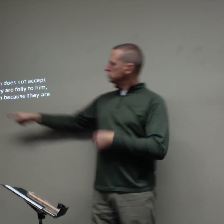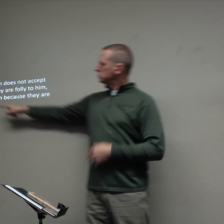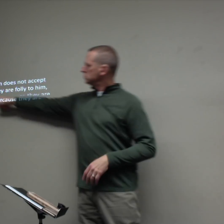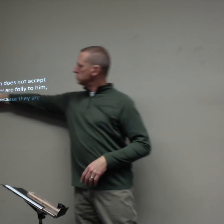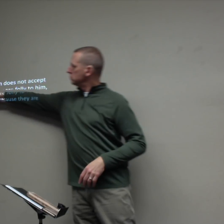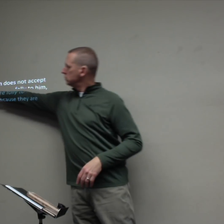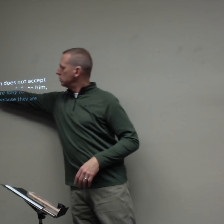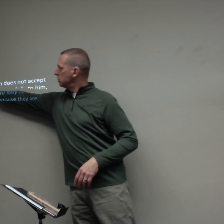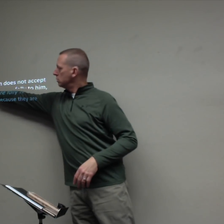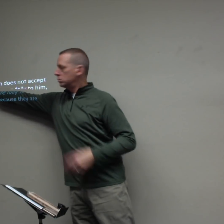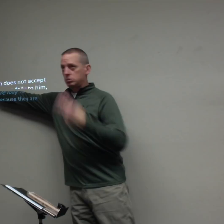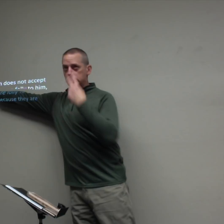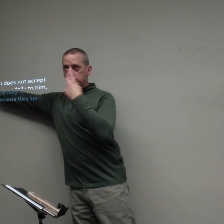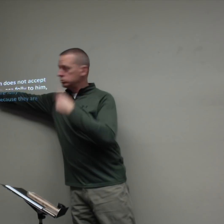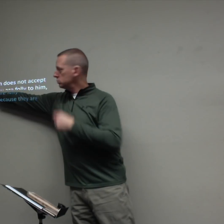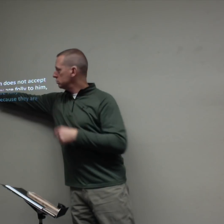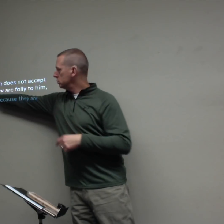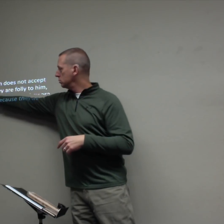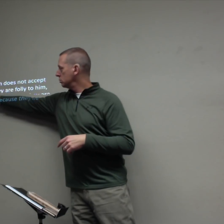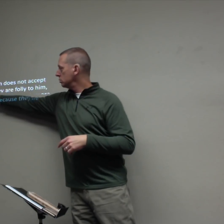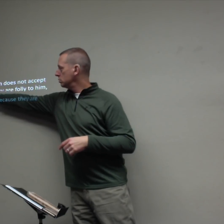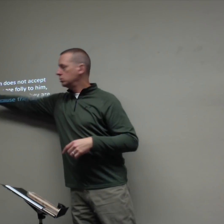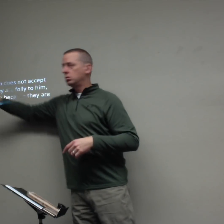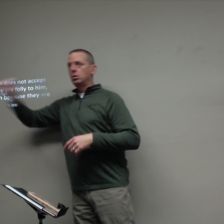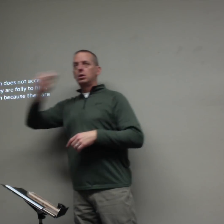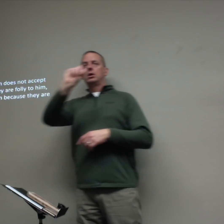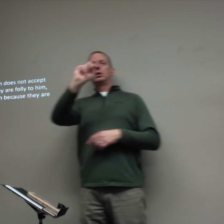don't. It says the natural person